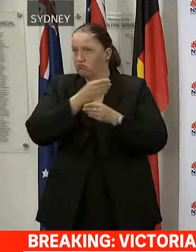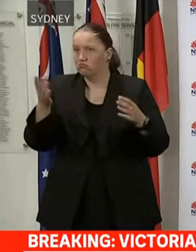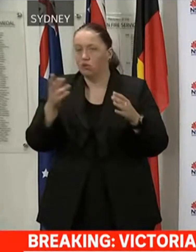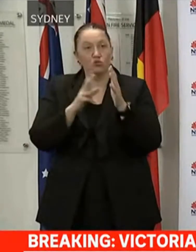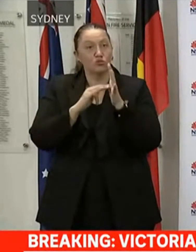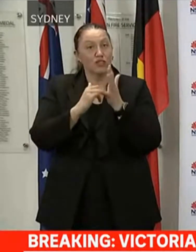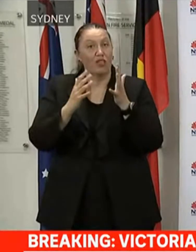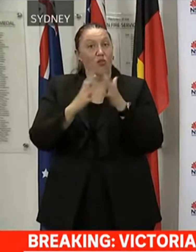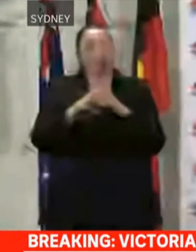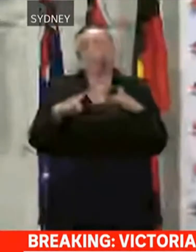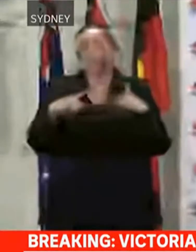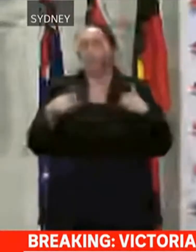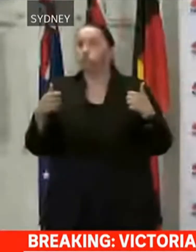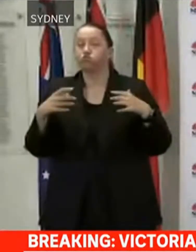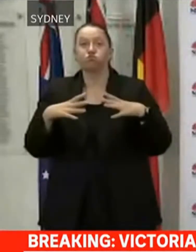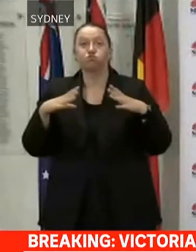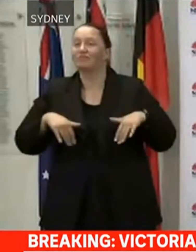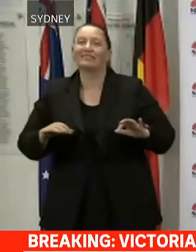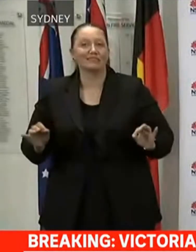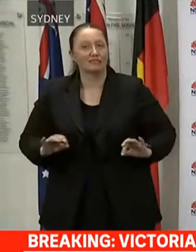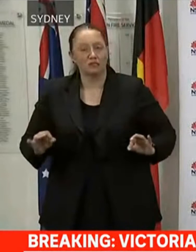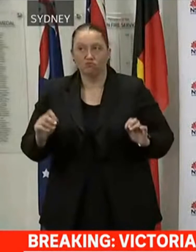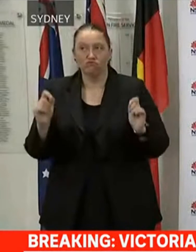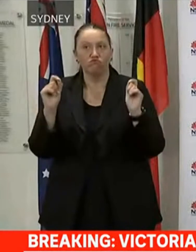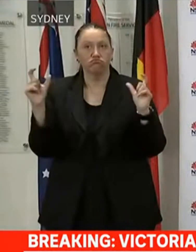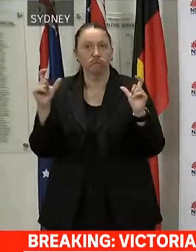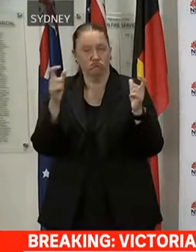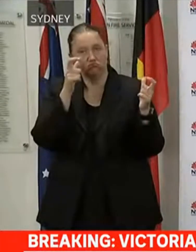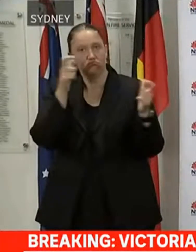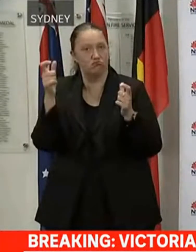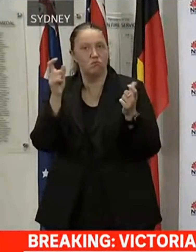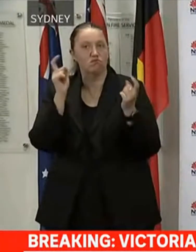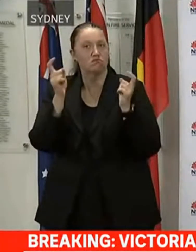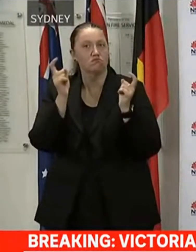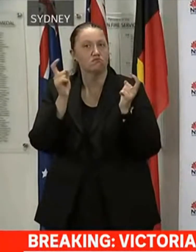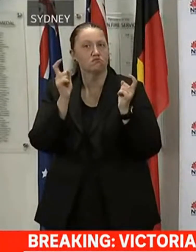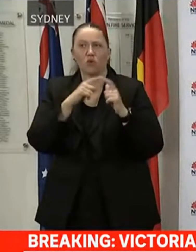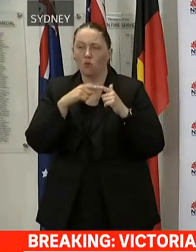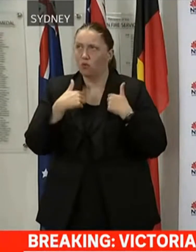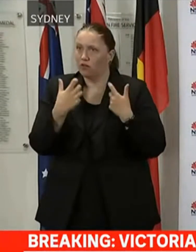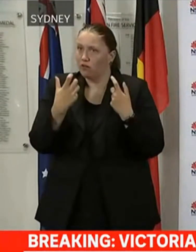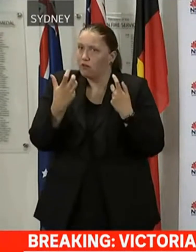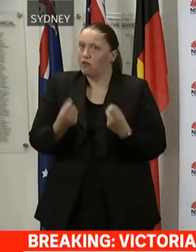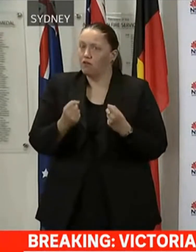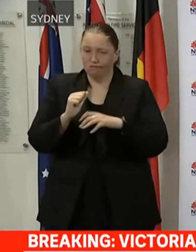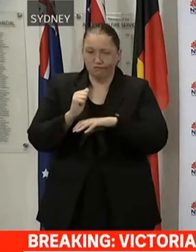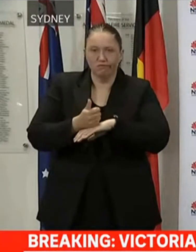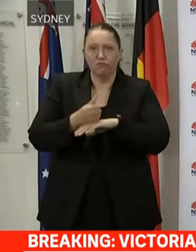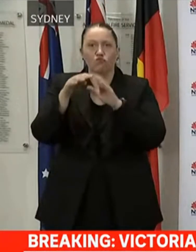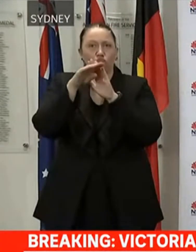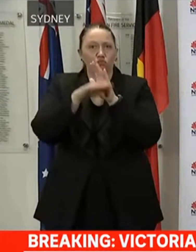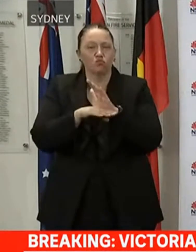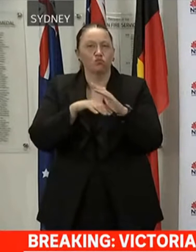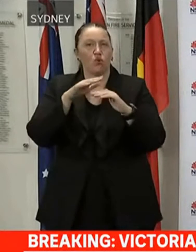alert? We know that the rules we've put in place, the strong advice that we've provided works